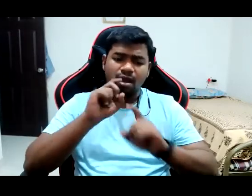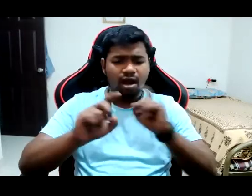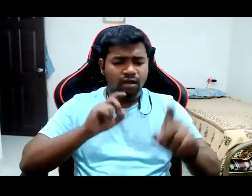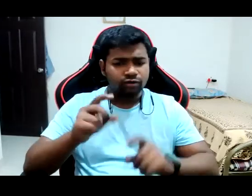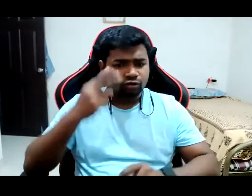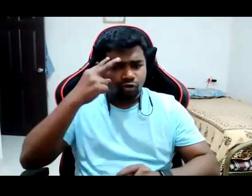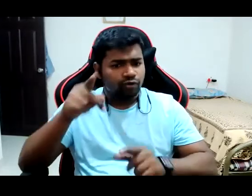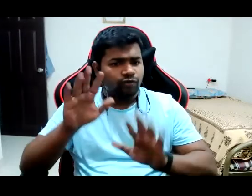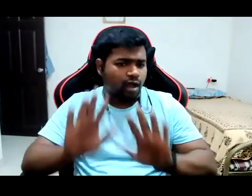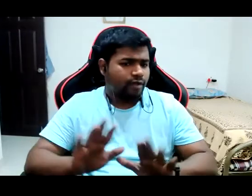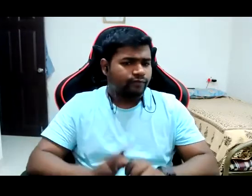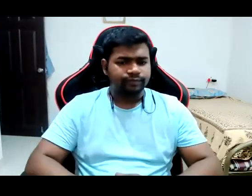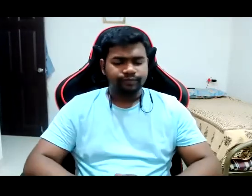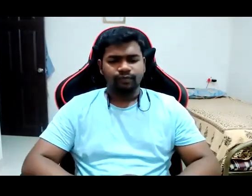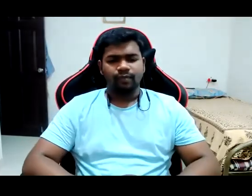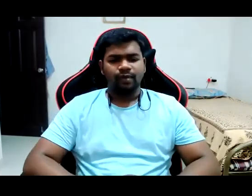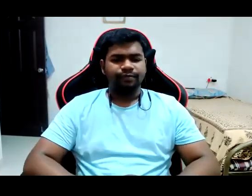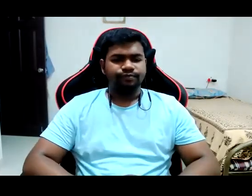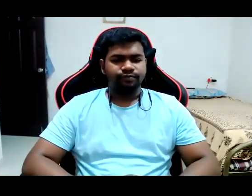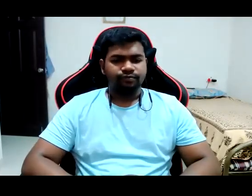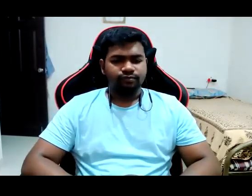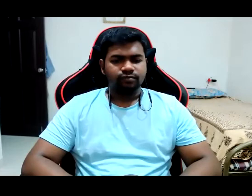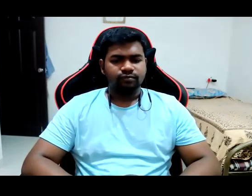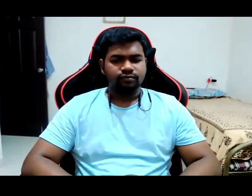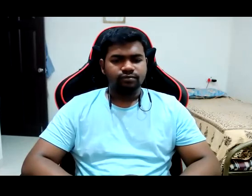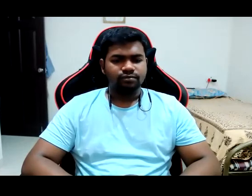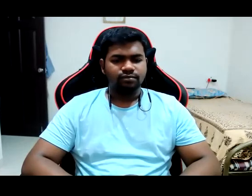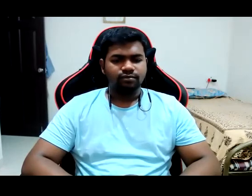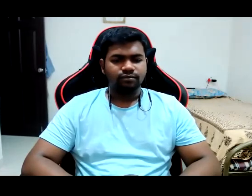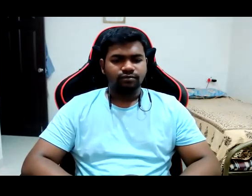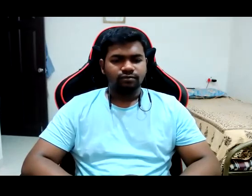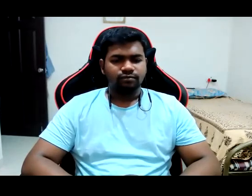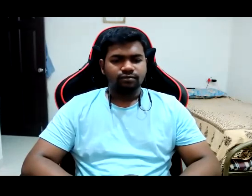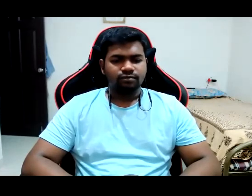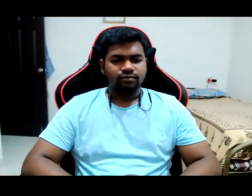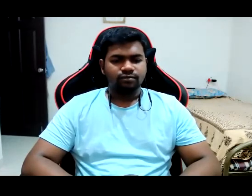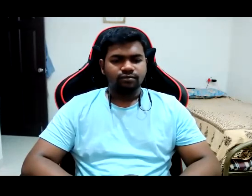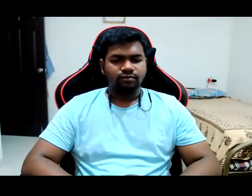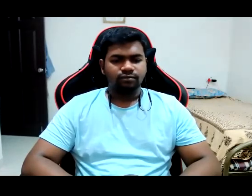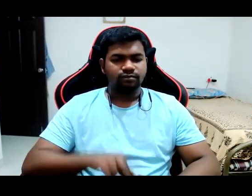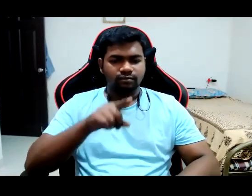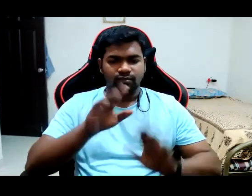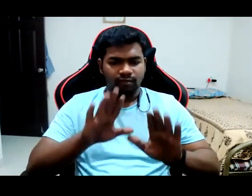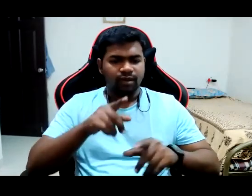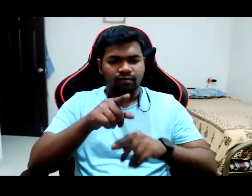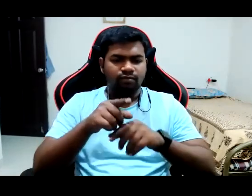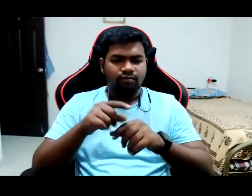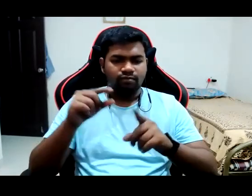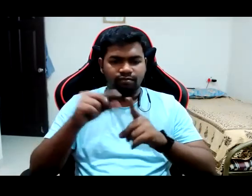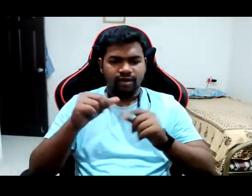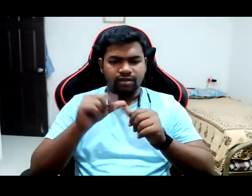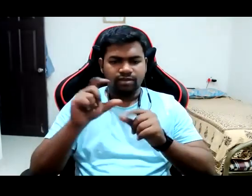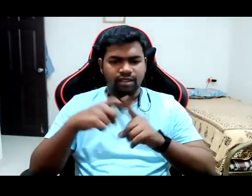minute details of the event. Yeah, I actually have that packet open up right now, and I'm actually referencing that packet.